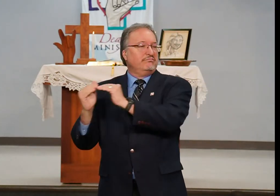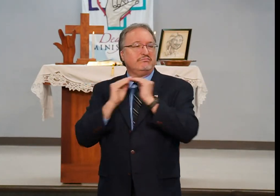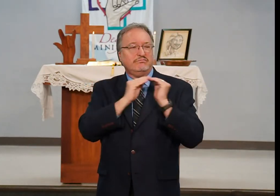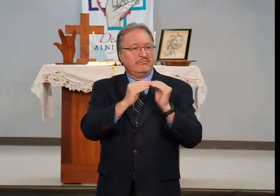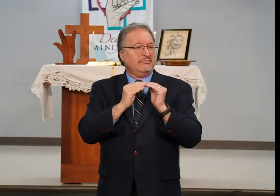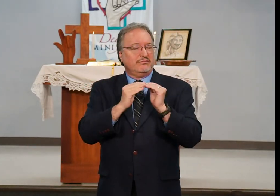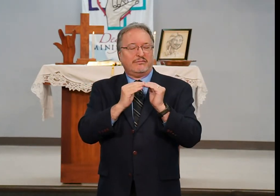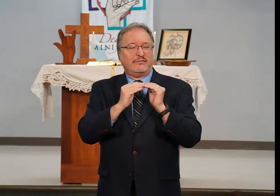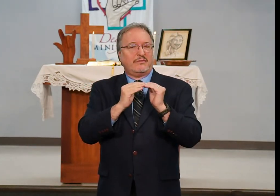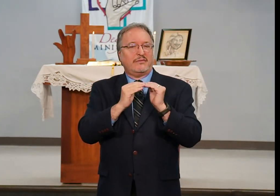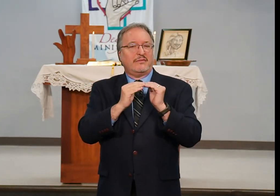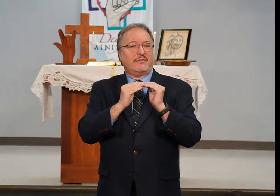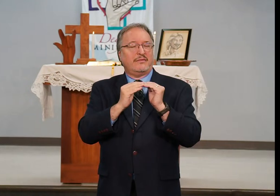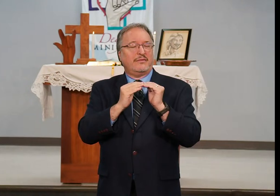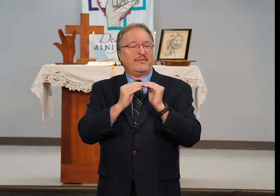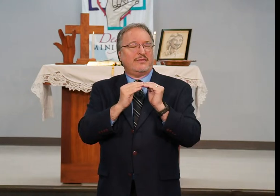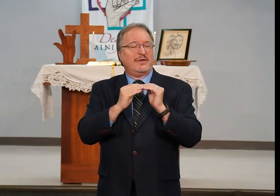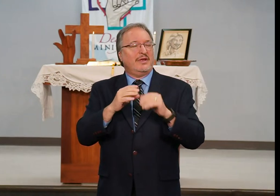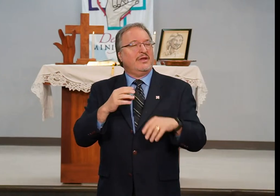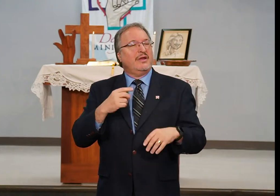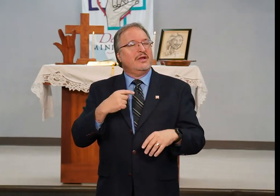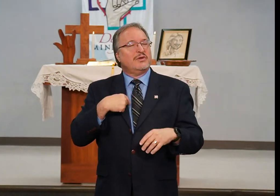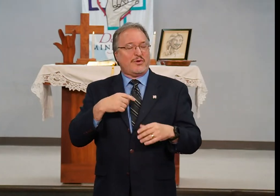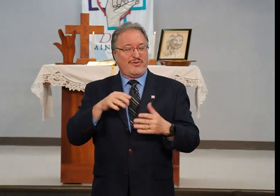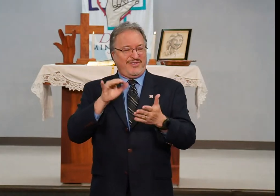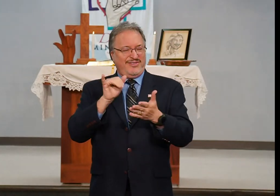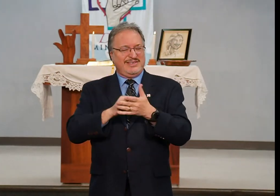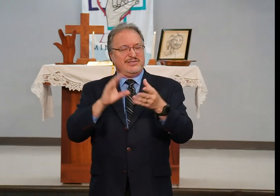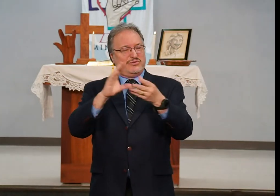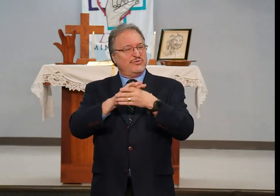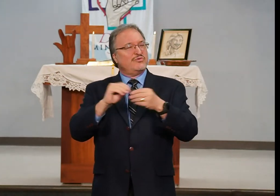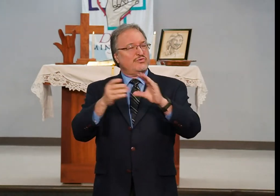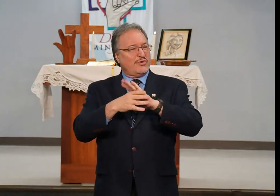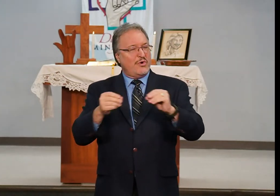see how that is completely contrary to what the Bible shows us.